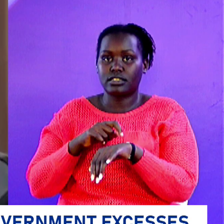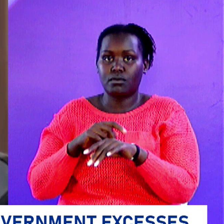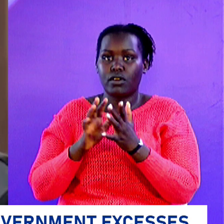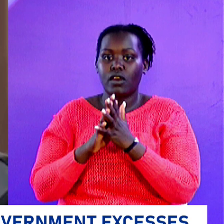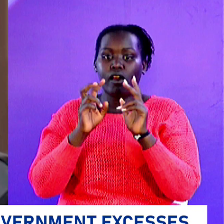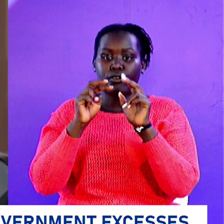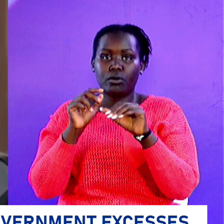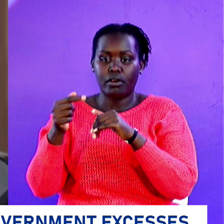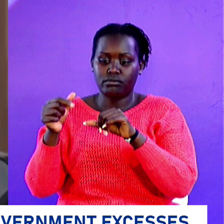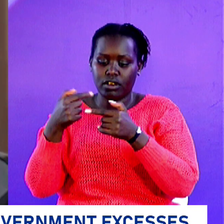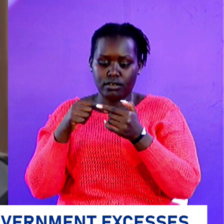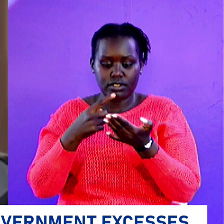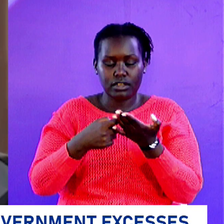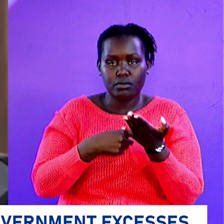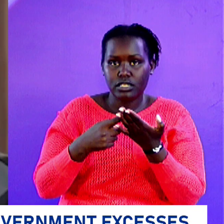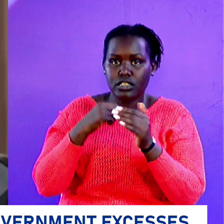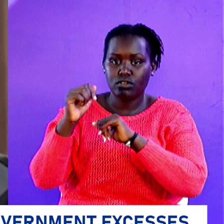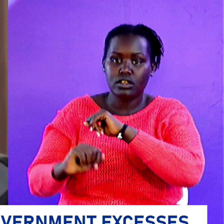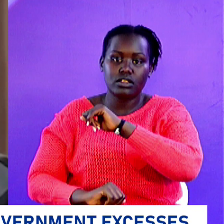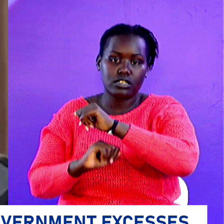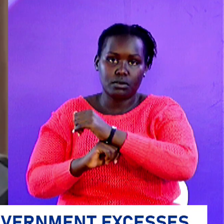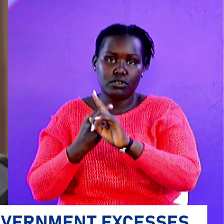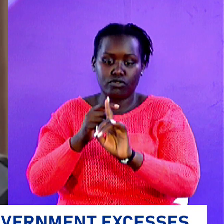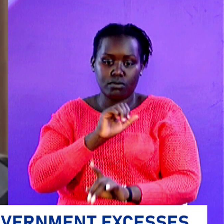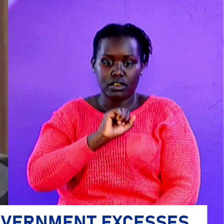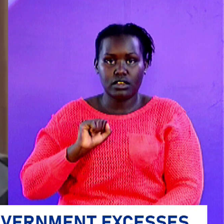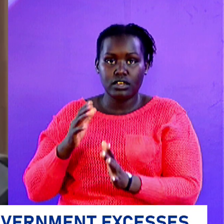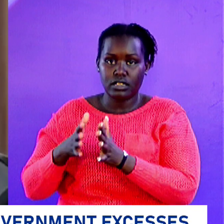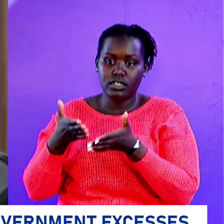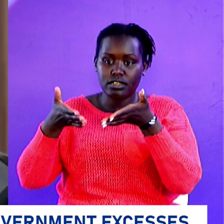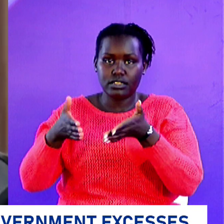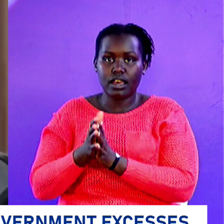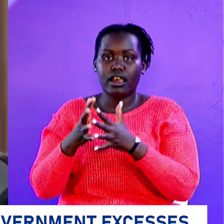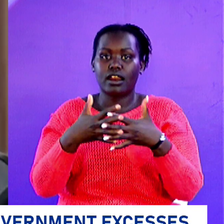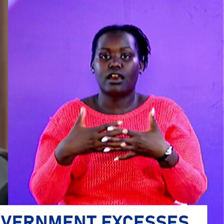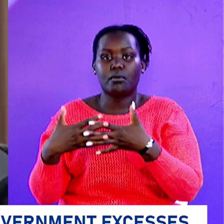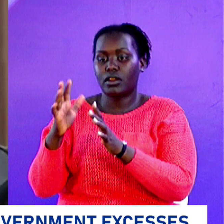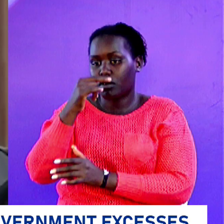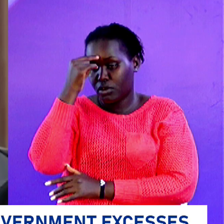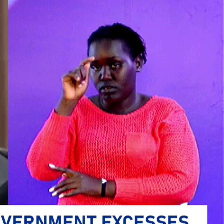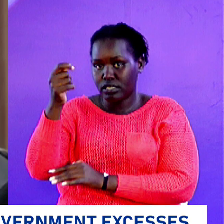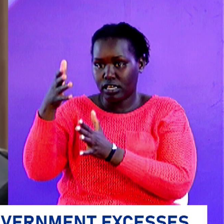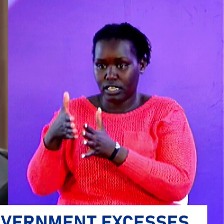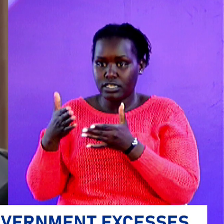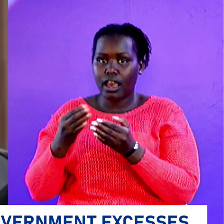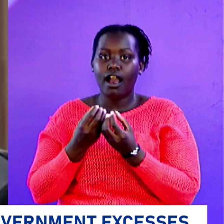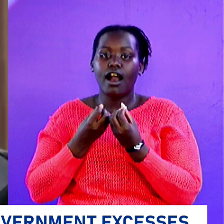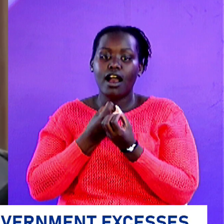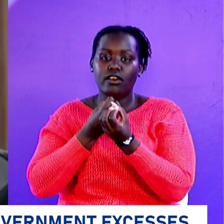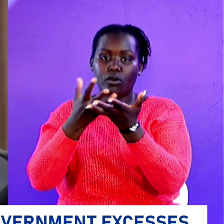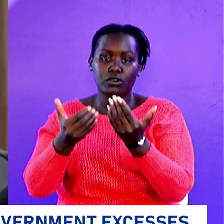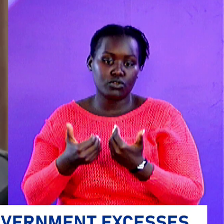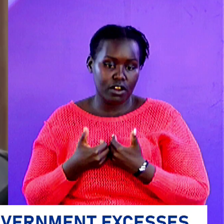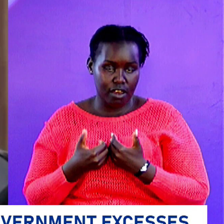comes up for discussion, there is support from the senators here in the United States, because Kenyans here are quite informed as to